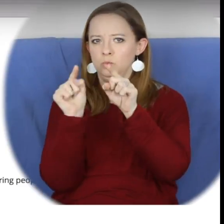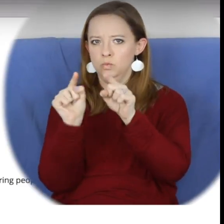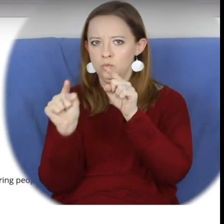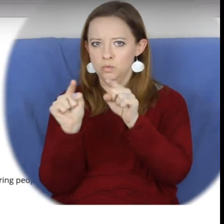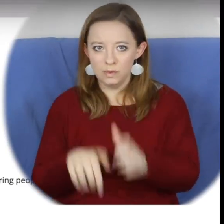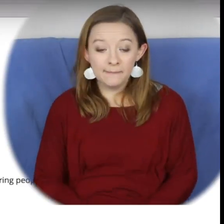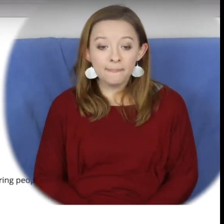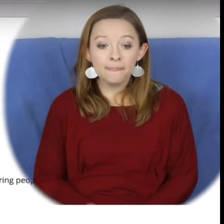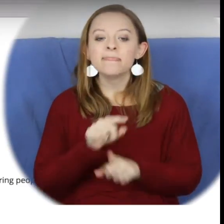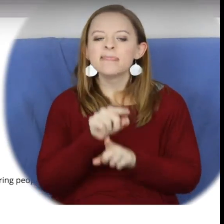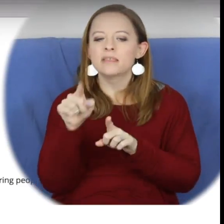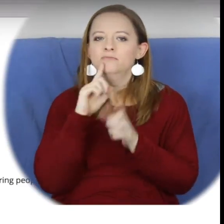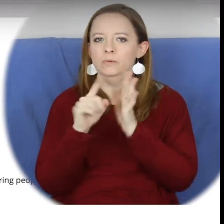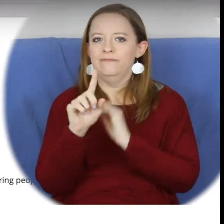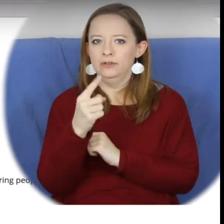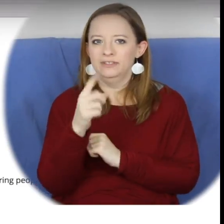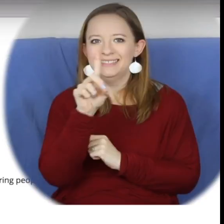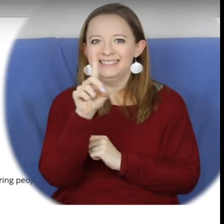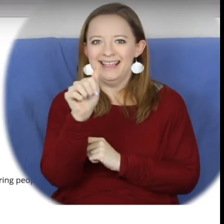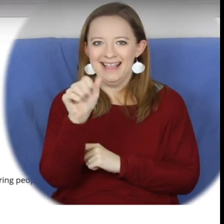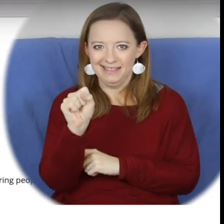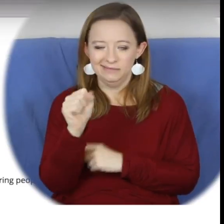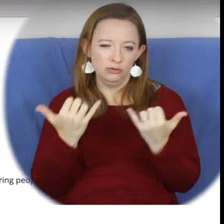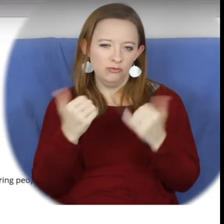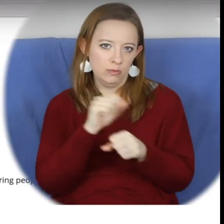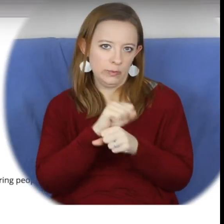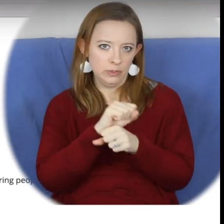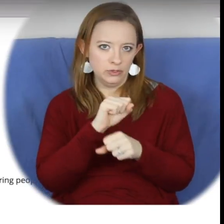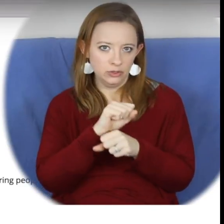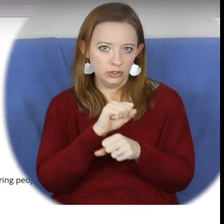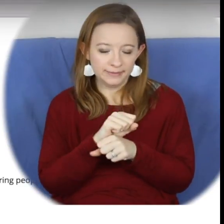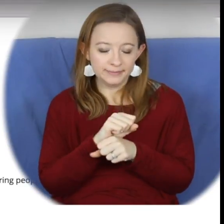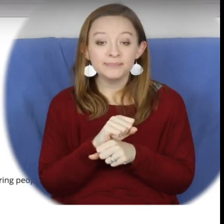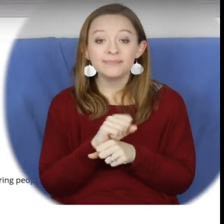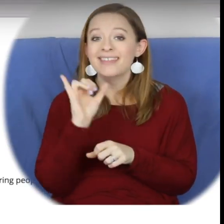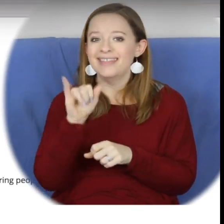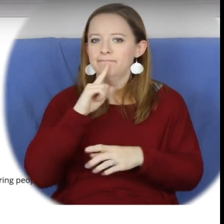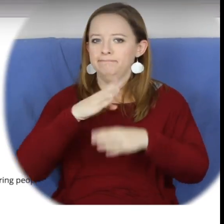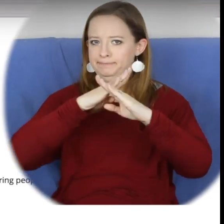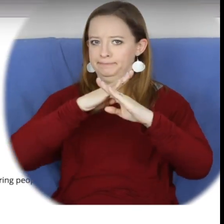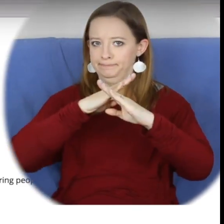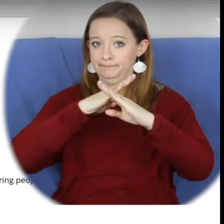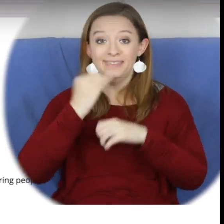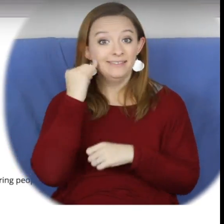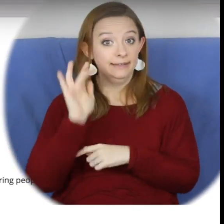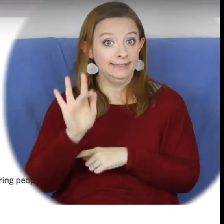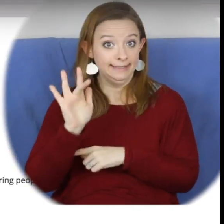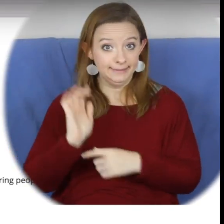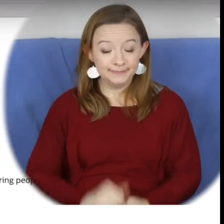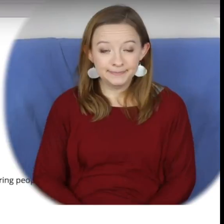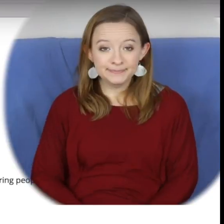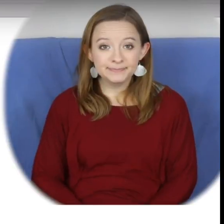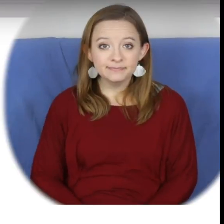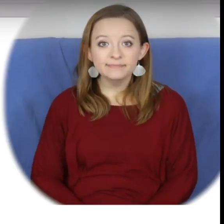want. So then I have a couple other tabs that you can click on, and I have like samples of